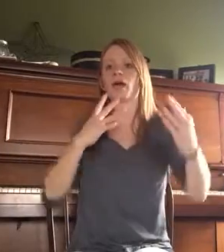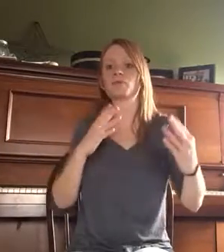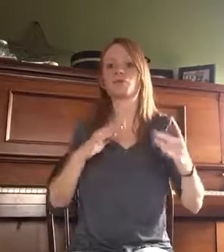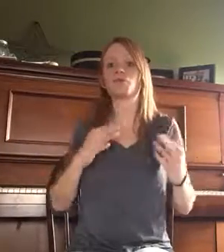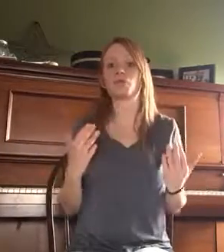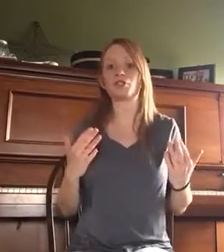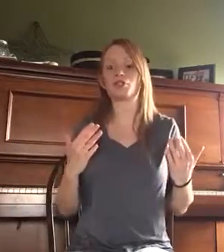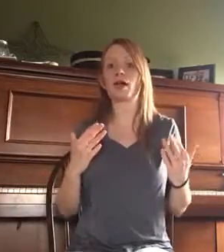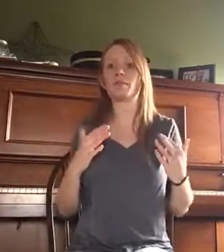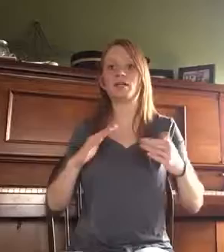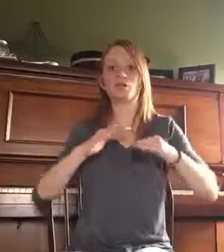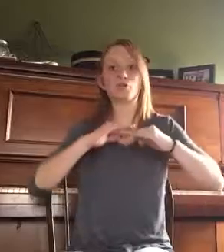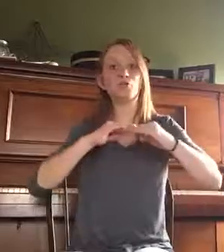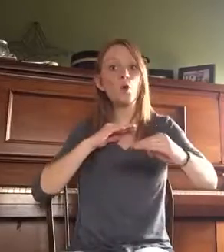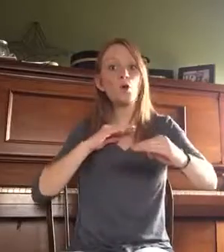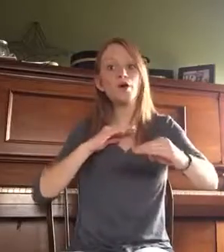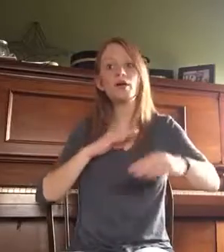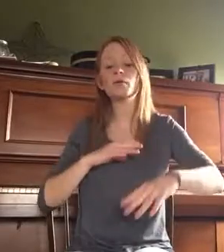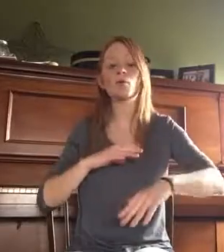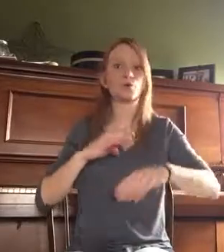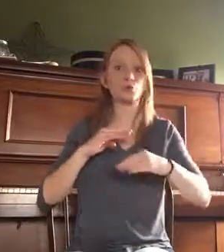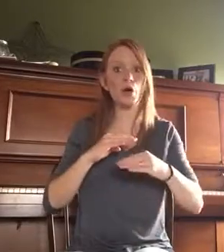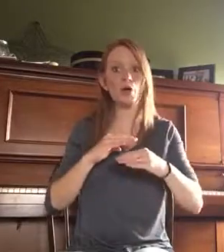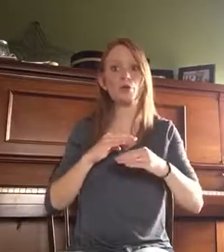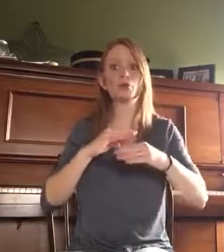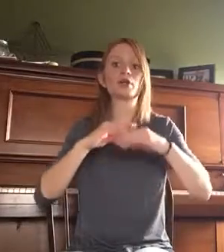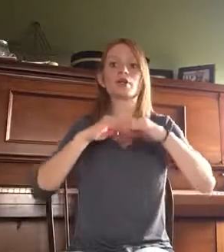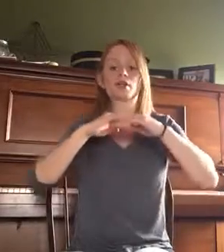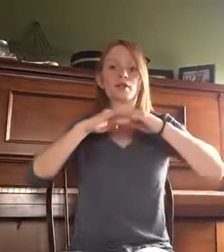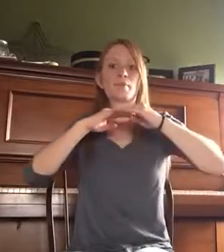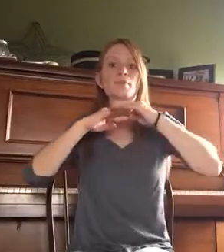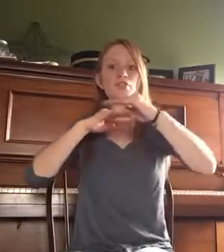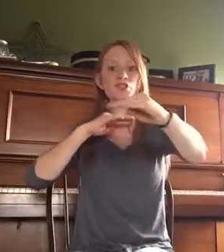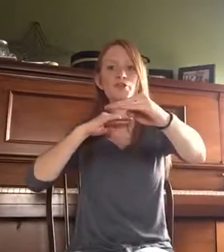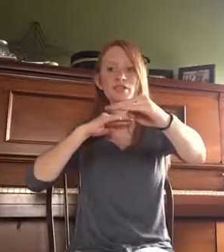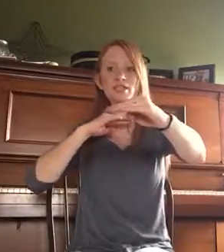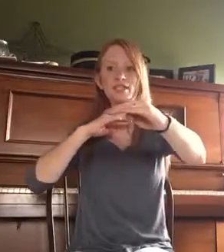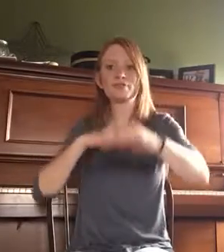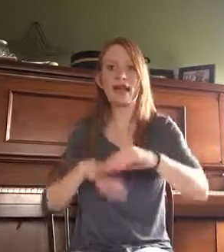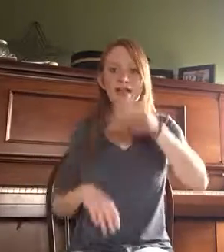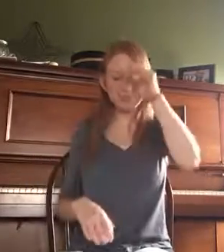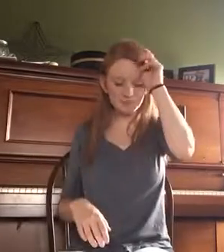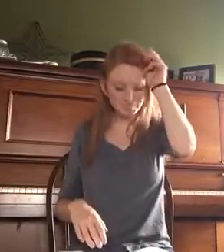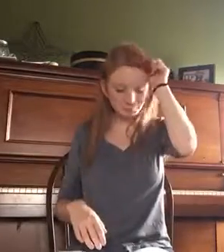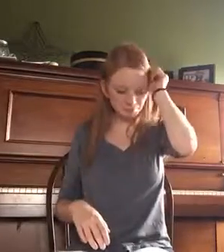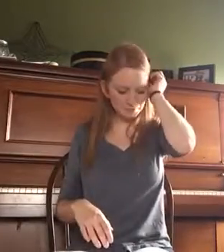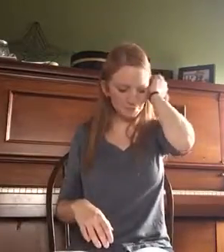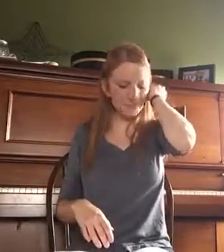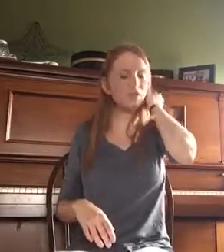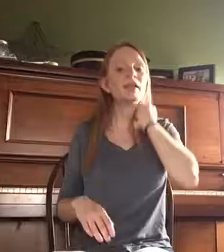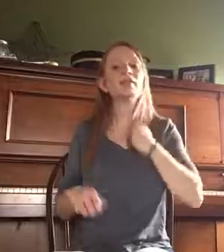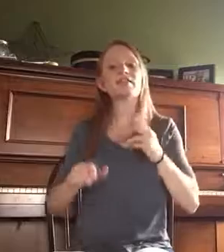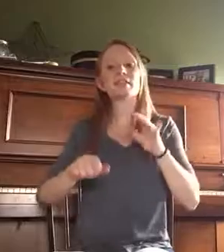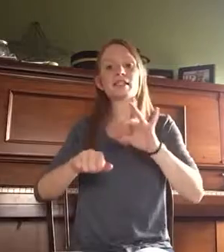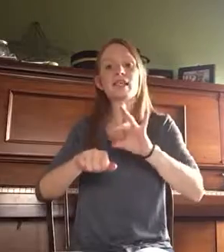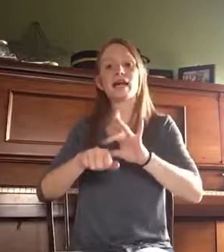Okay, so if you were describing the floor or road, some surface that's flat. This is the sign